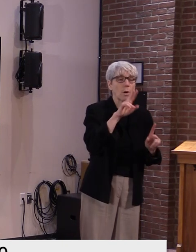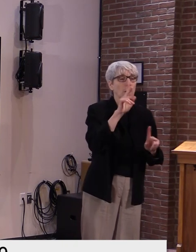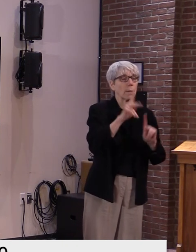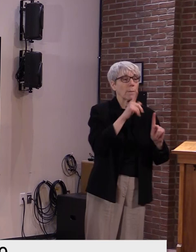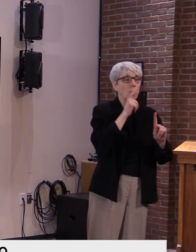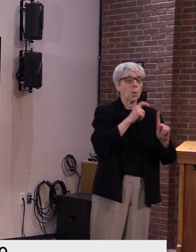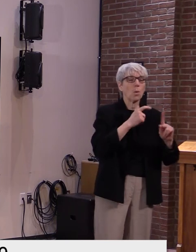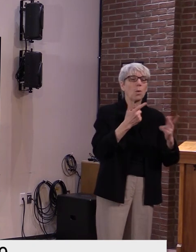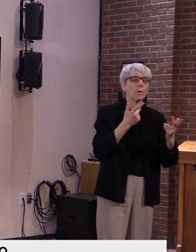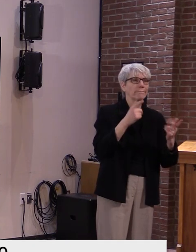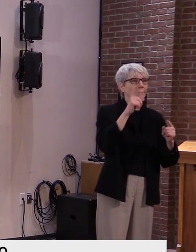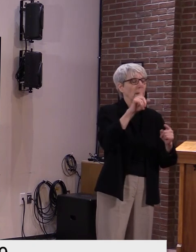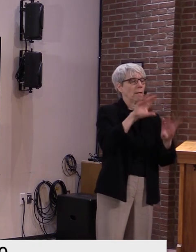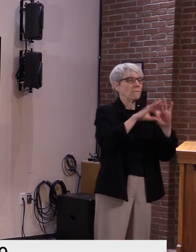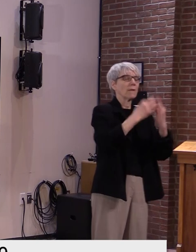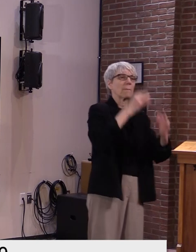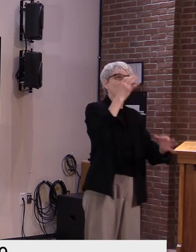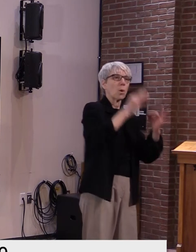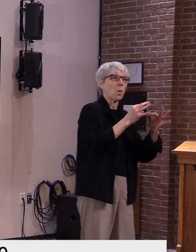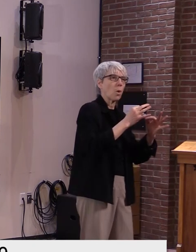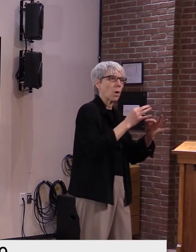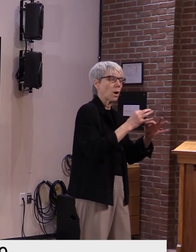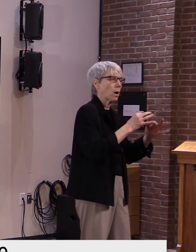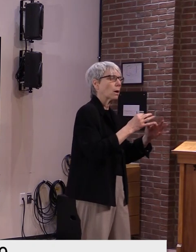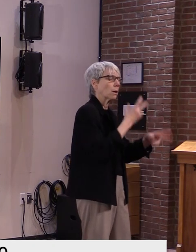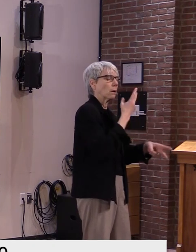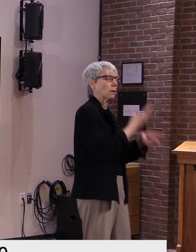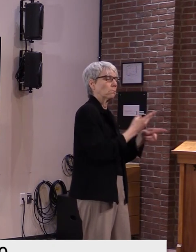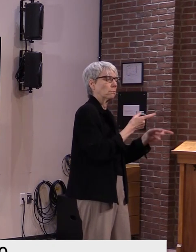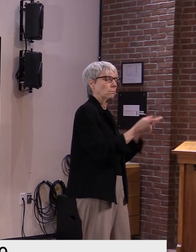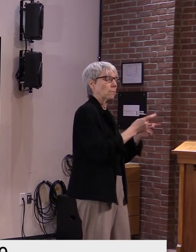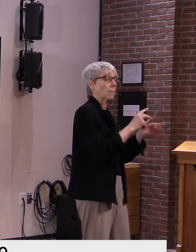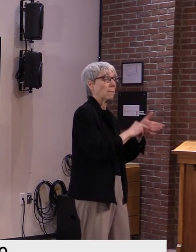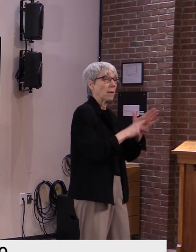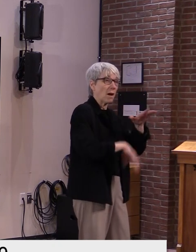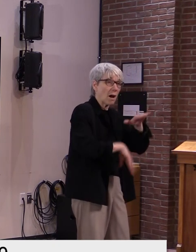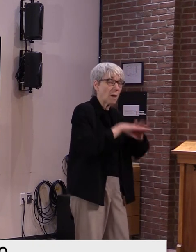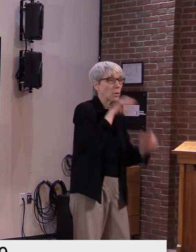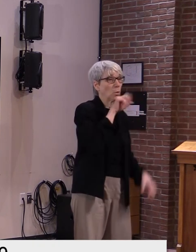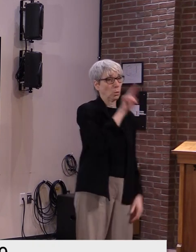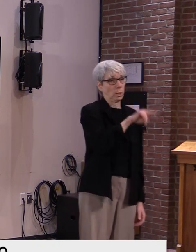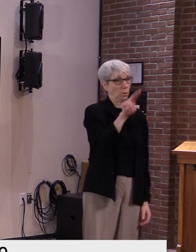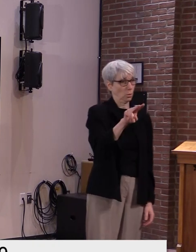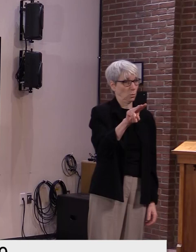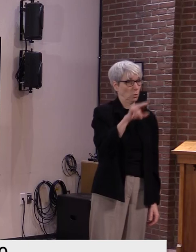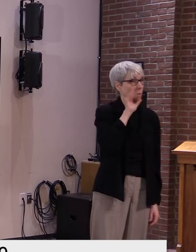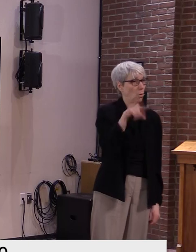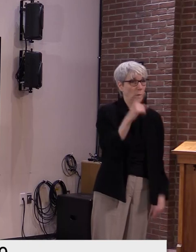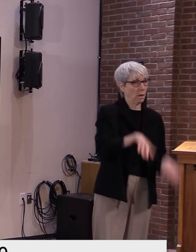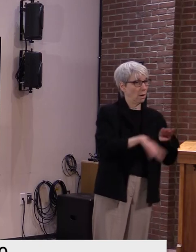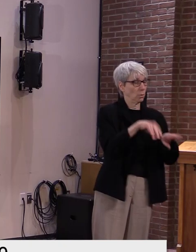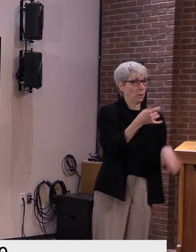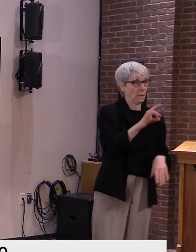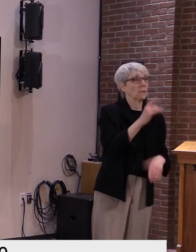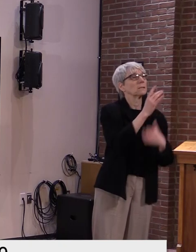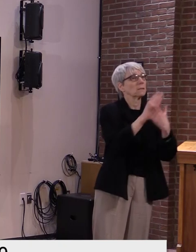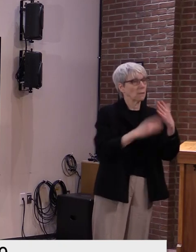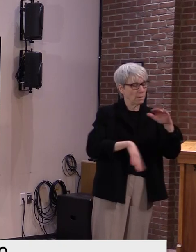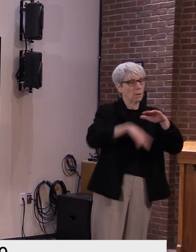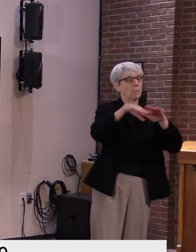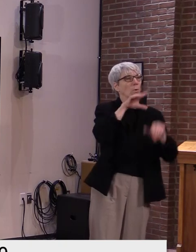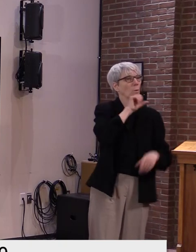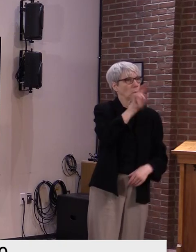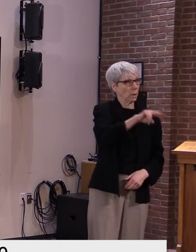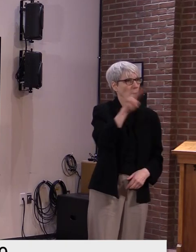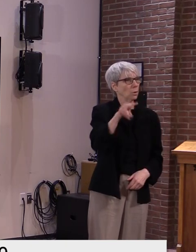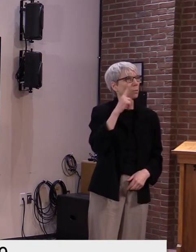the legislature has recently expanded to be people that are all the way up to age 22. So we both